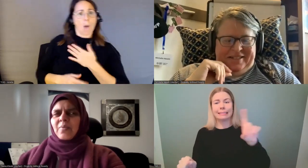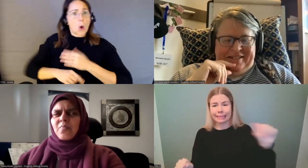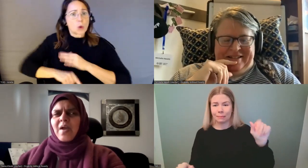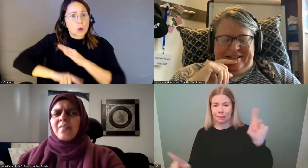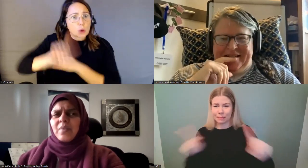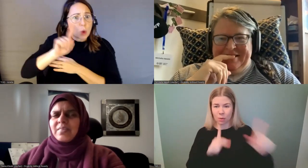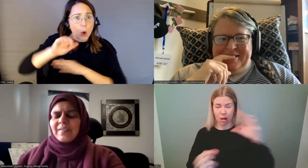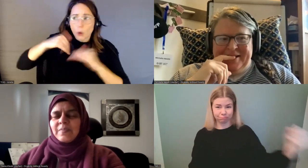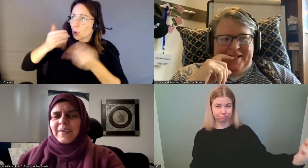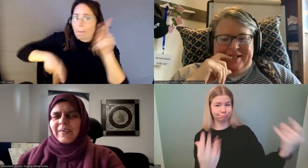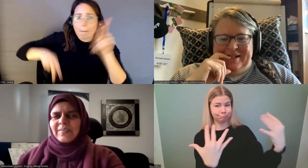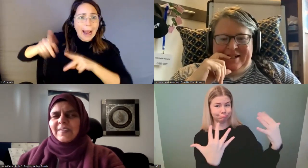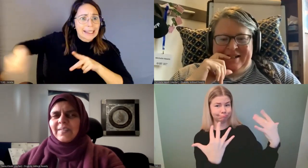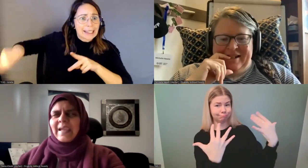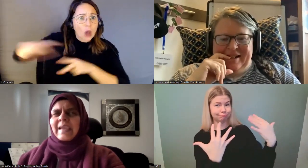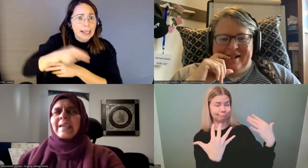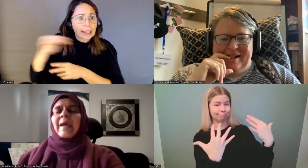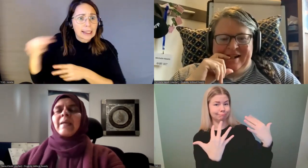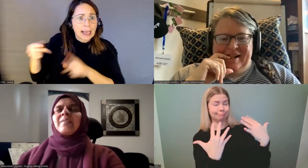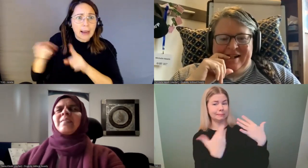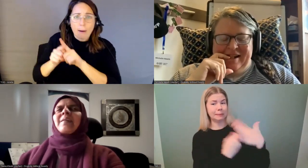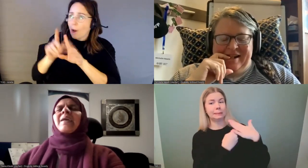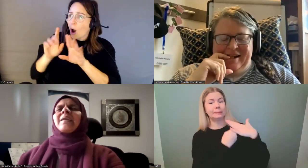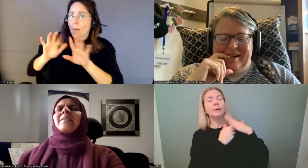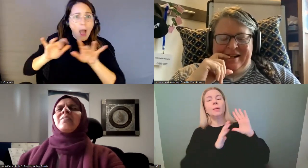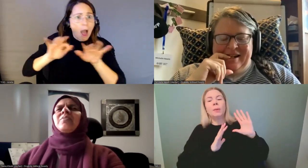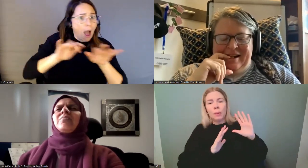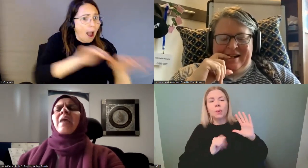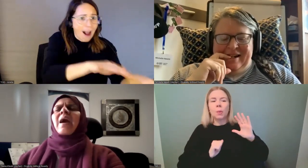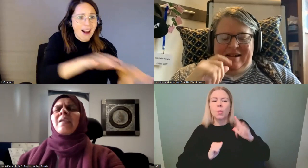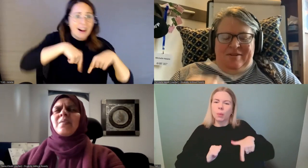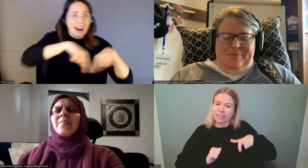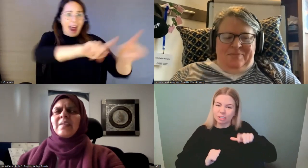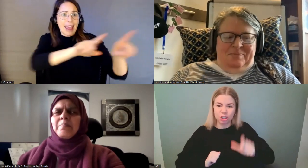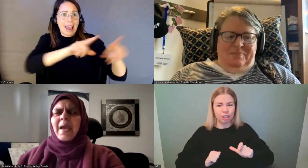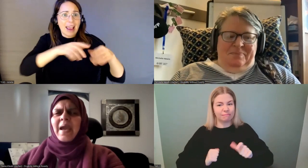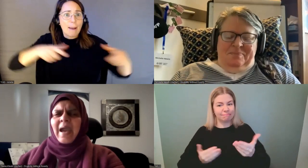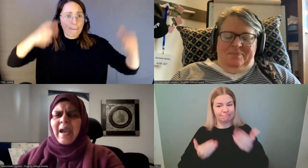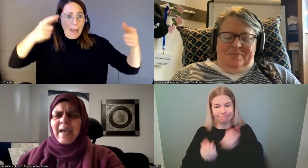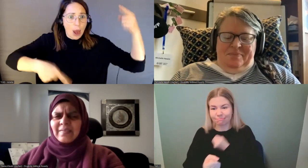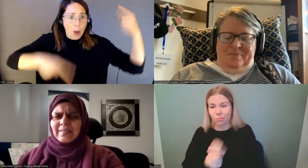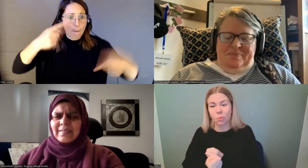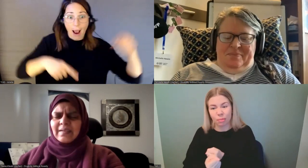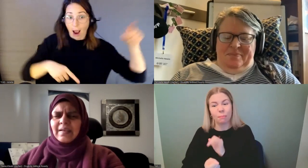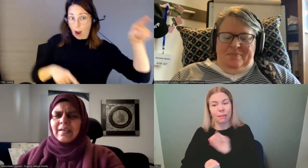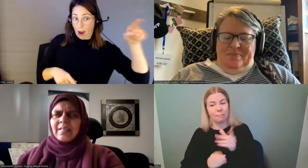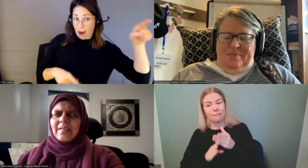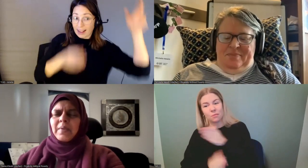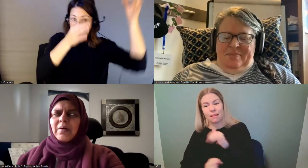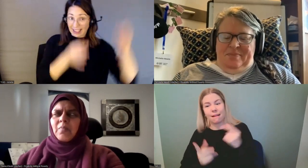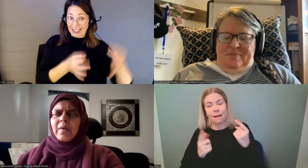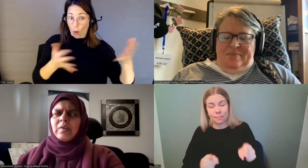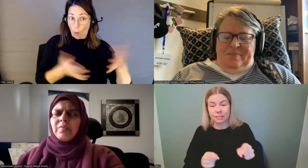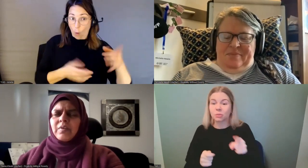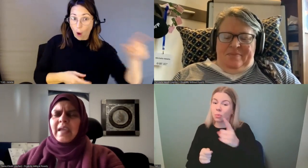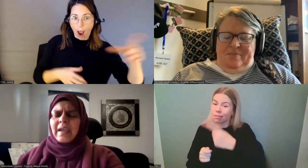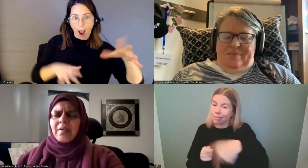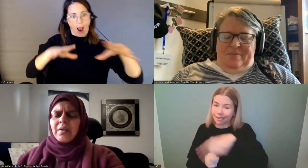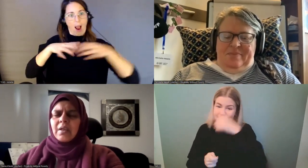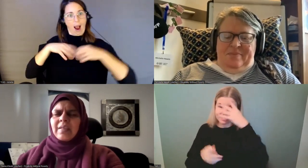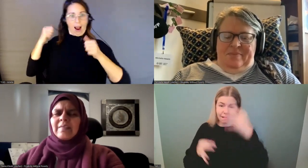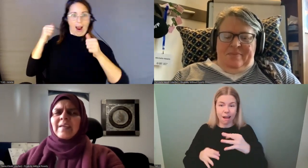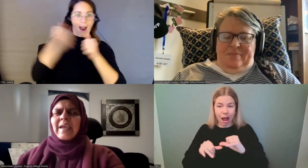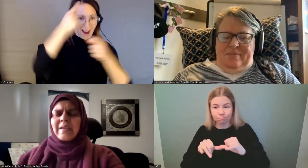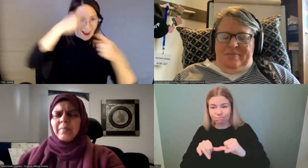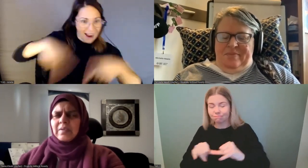We better run with this bill. So they decided to unanimously pass the bill when we were